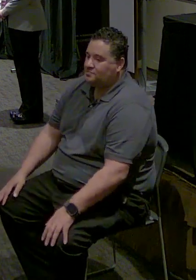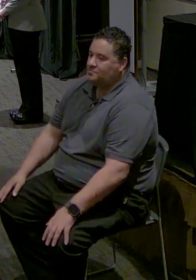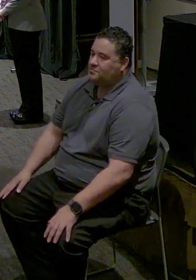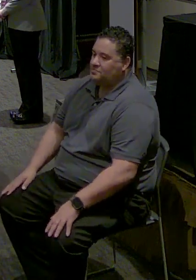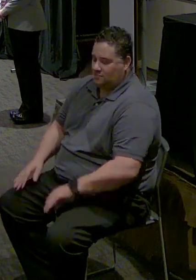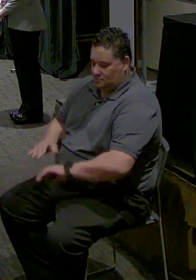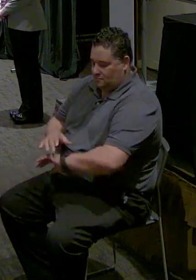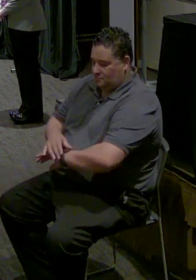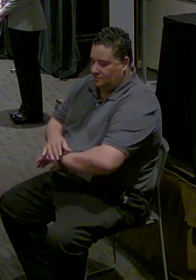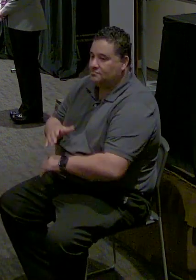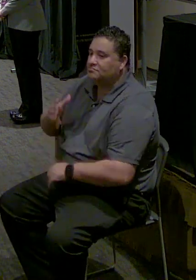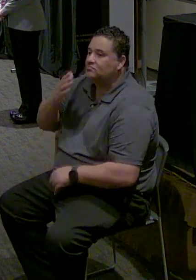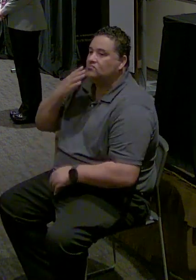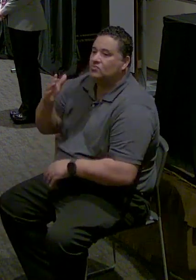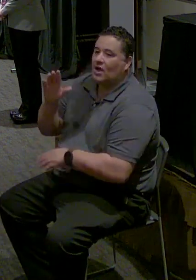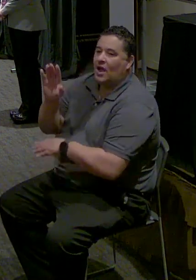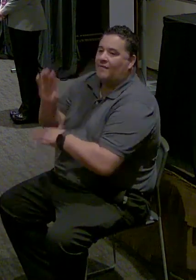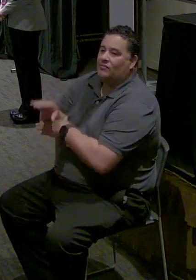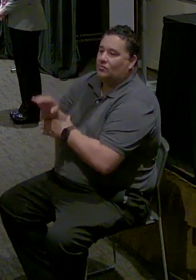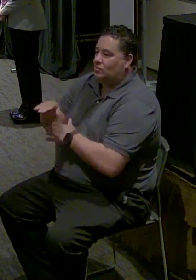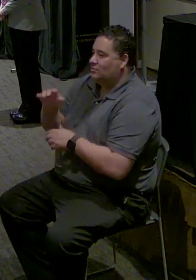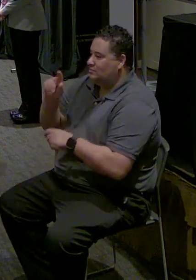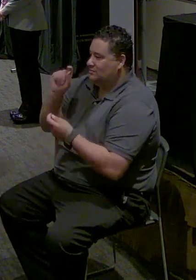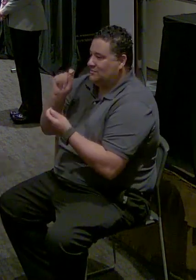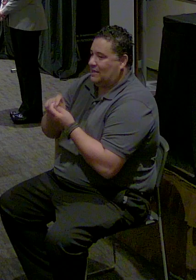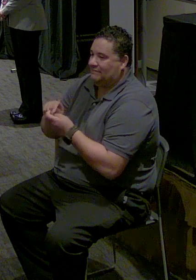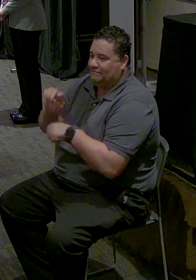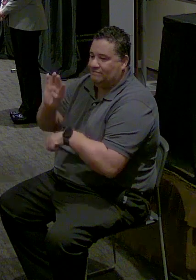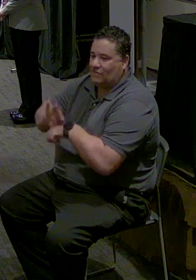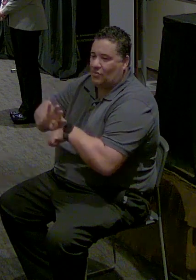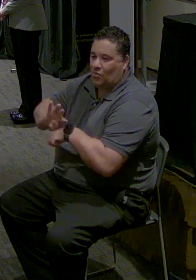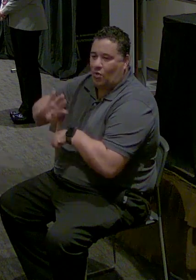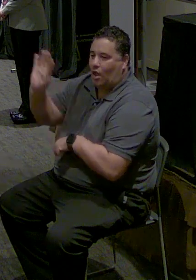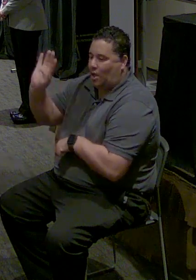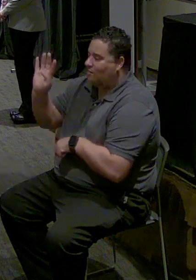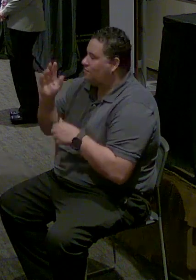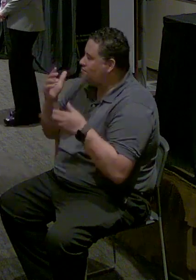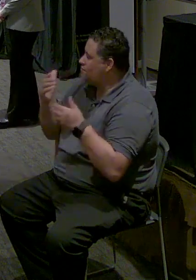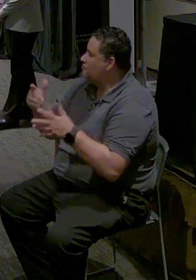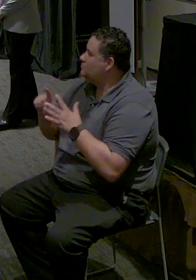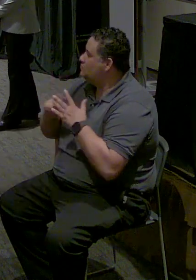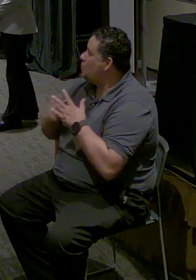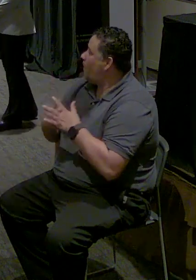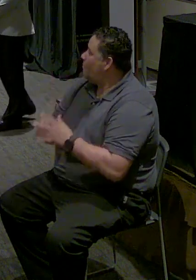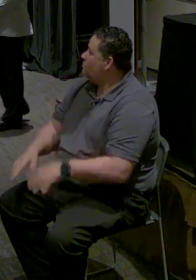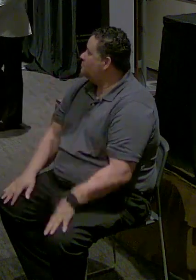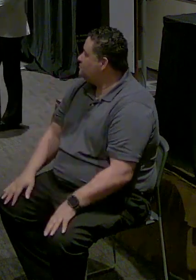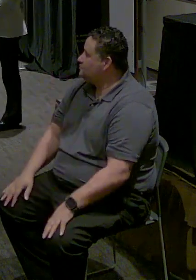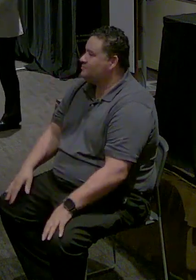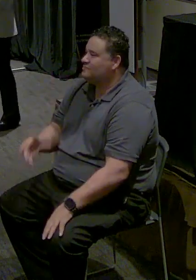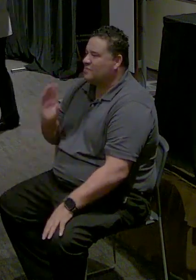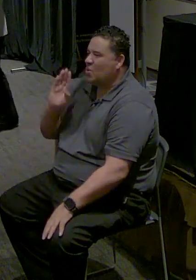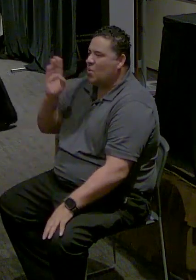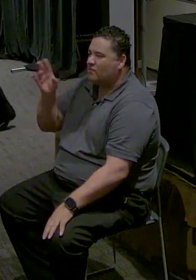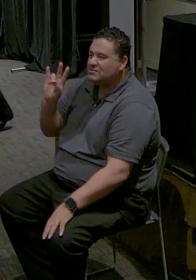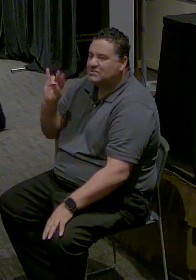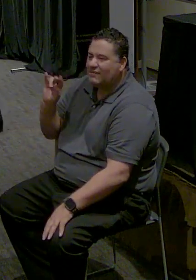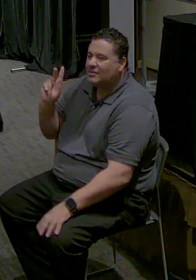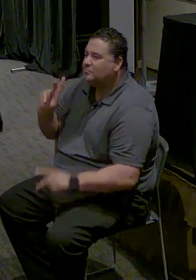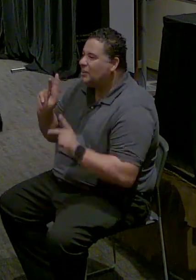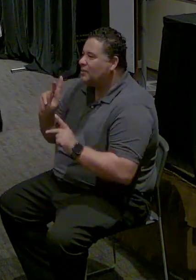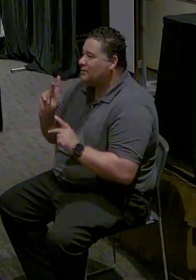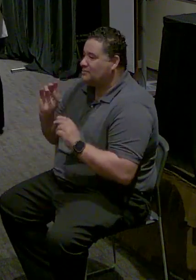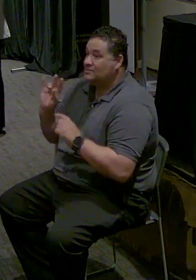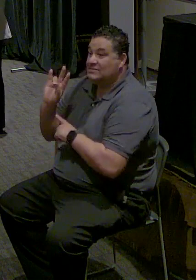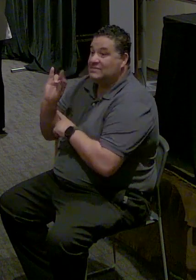Well, good afternoon. It is exactly 4 o'clock, so we're going to get started. There are a little over 70 people here, and that's 70 more than